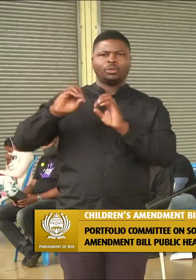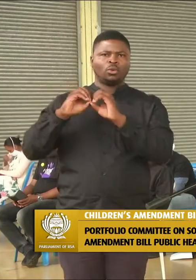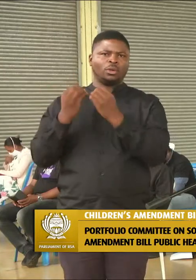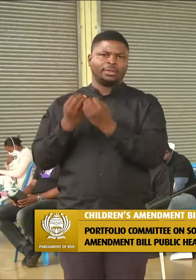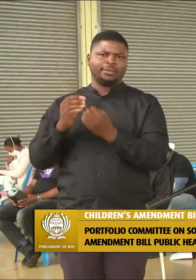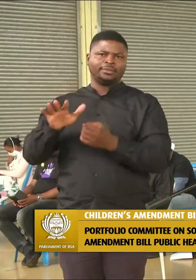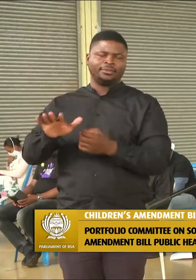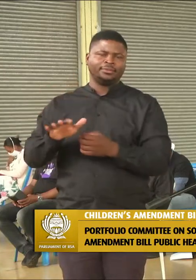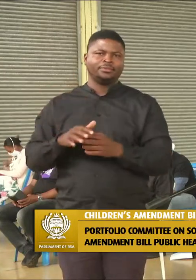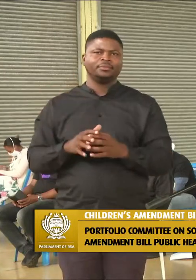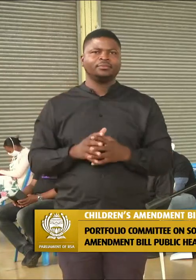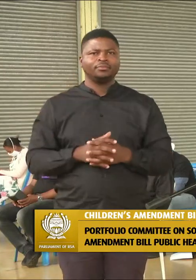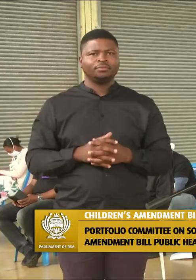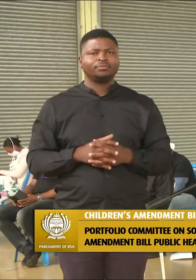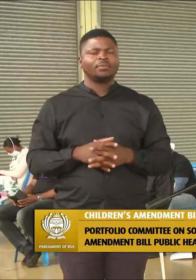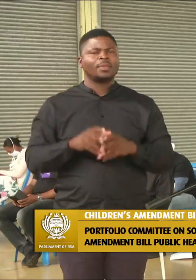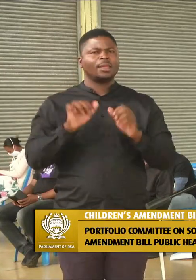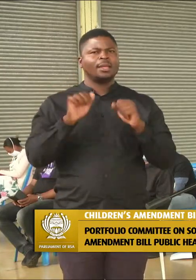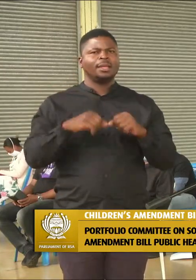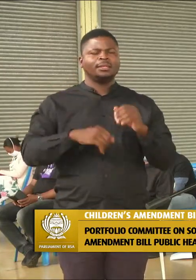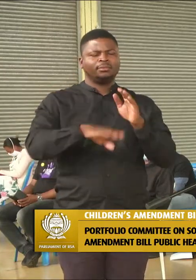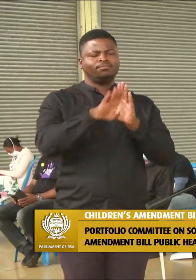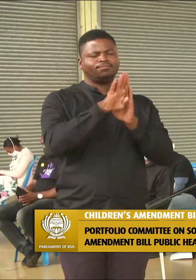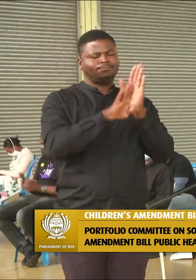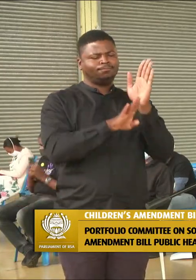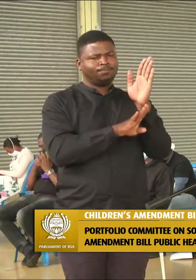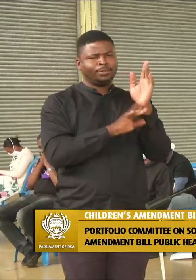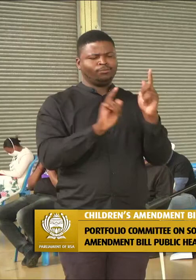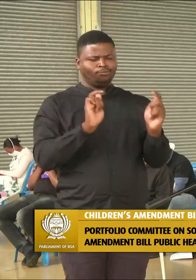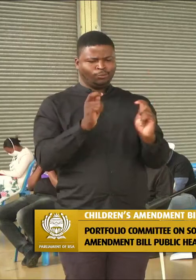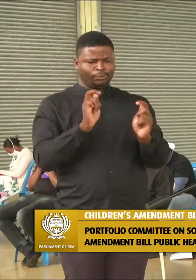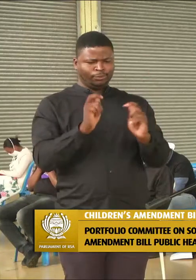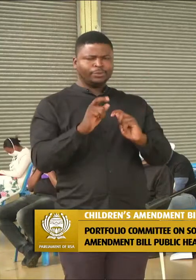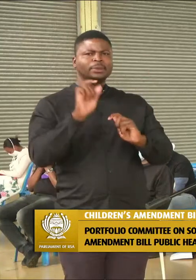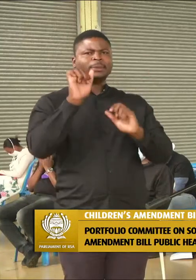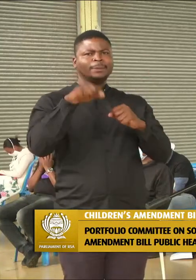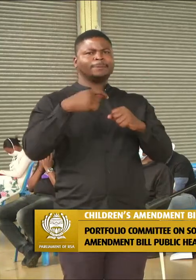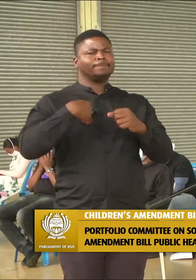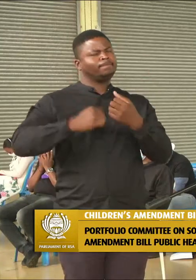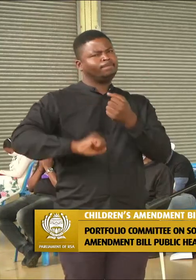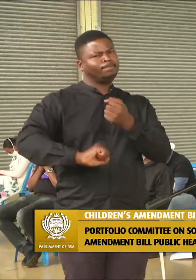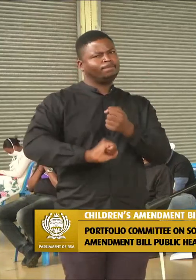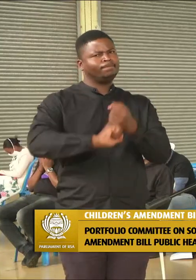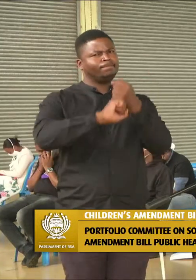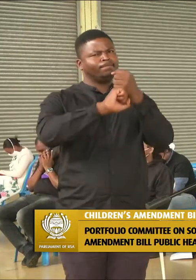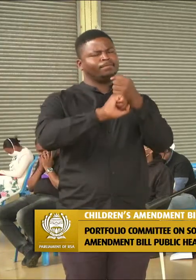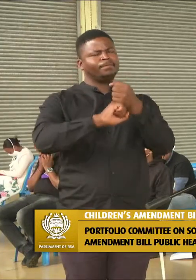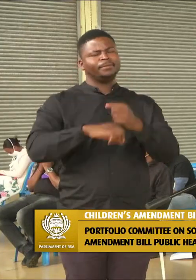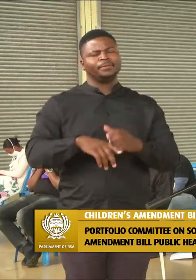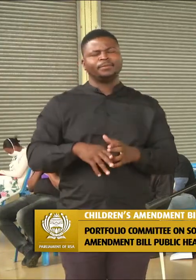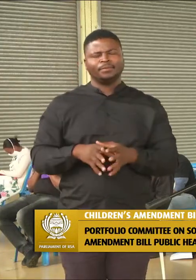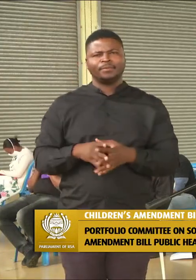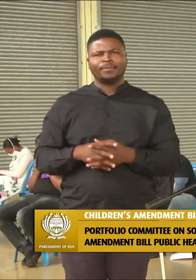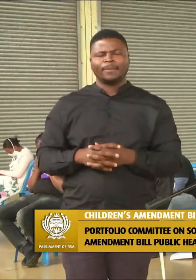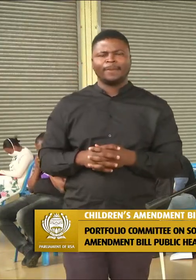Ngisukuma nokuyisupporta iamendment bill. I just want to mention that I support the amendment bill.